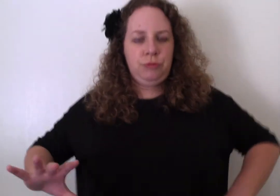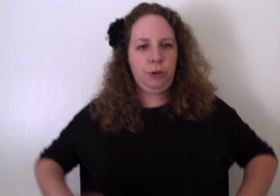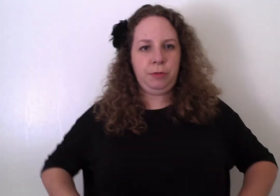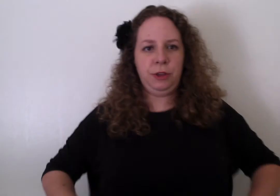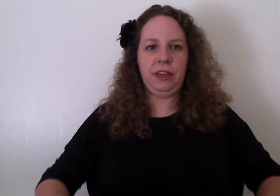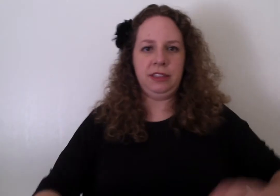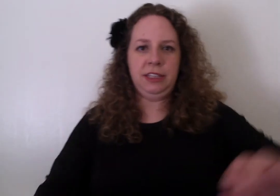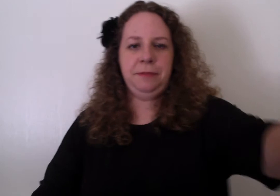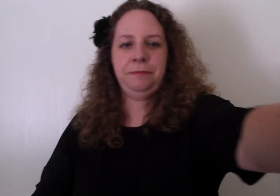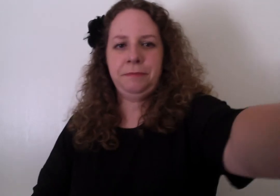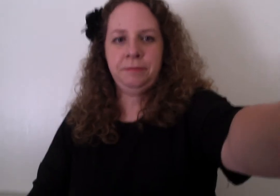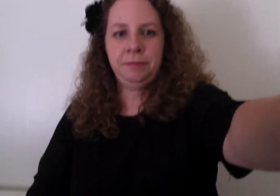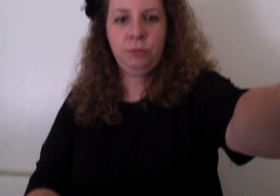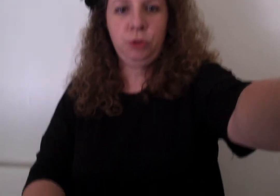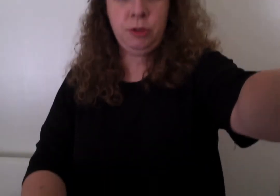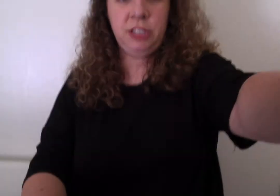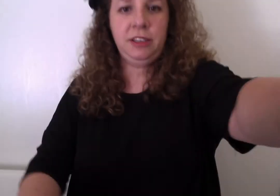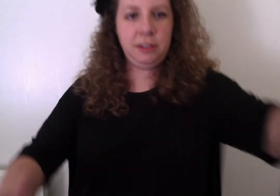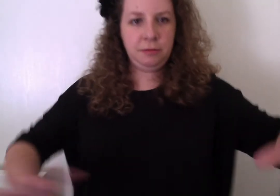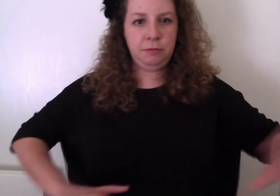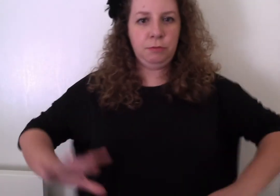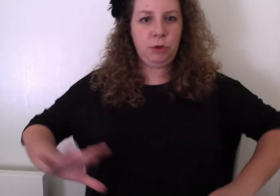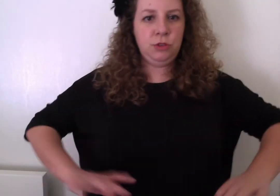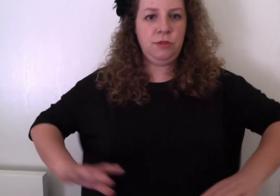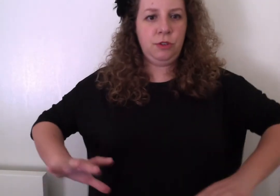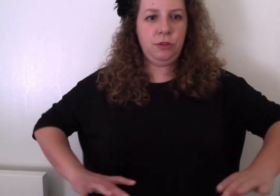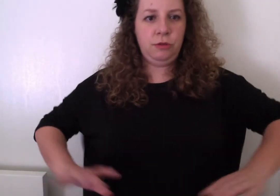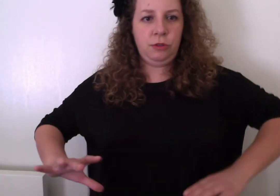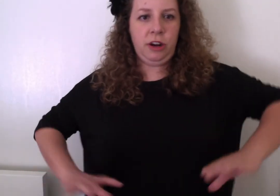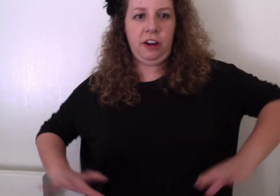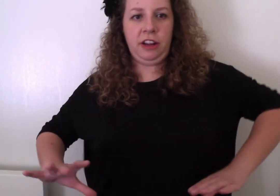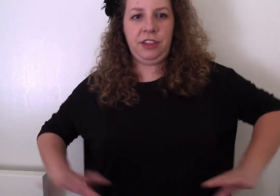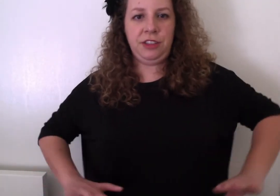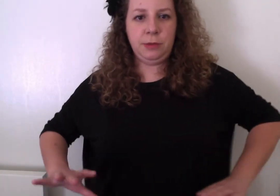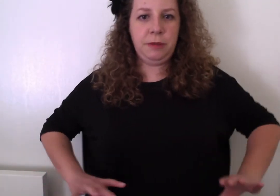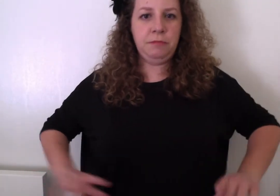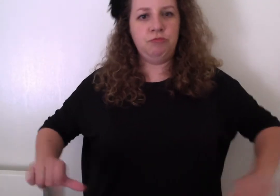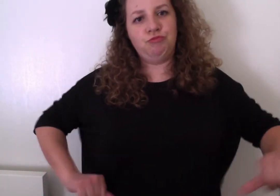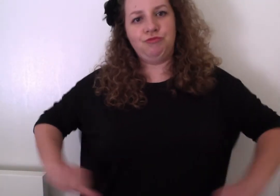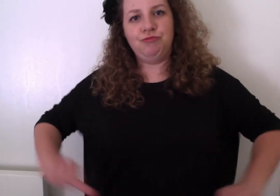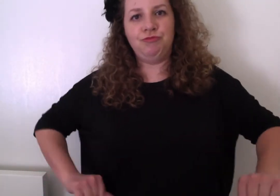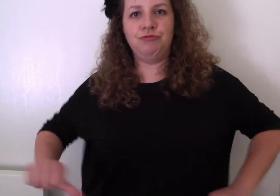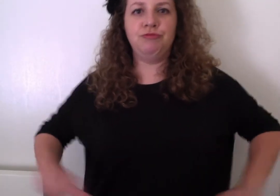Nope, you can't see it. We'll pretend. Boastful or arrogant this way.